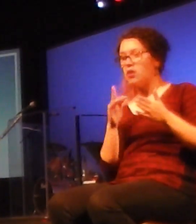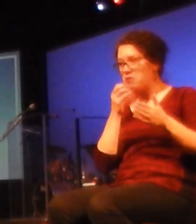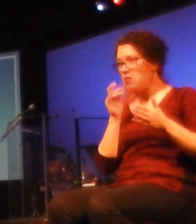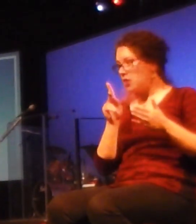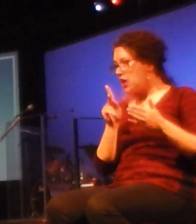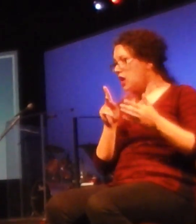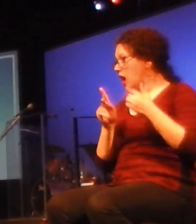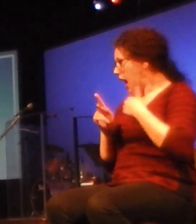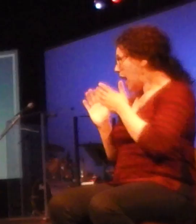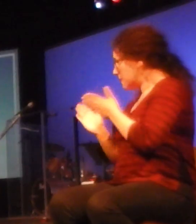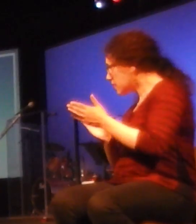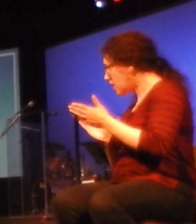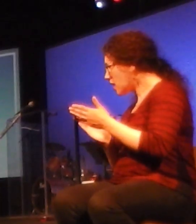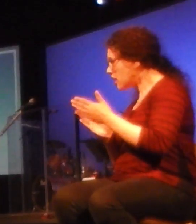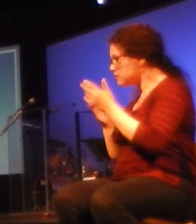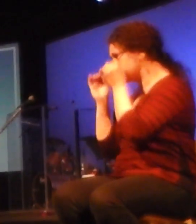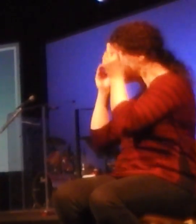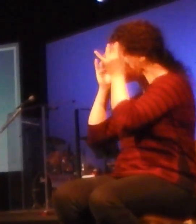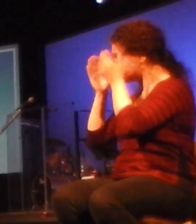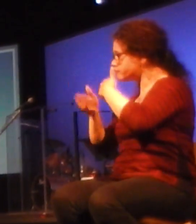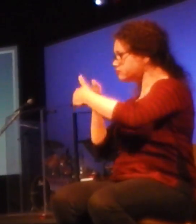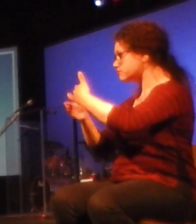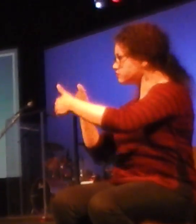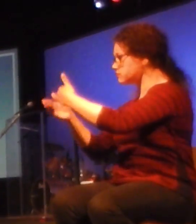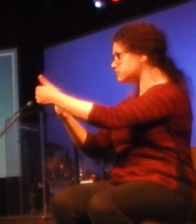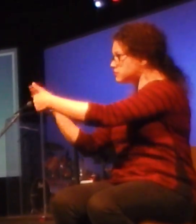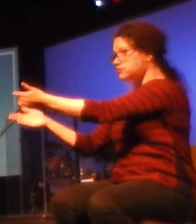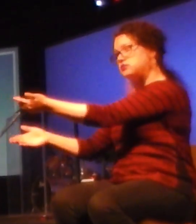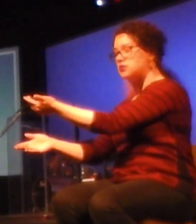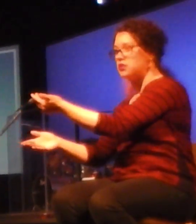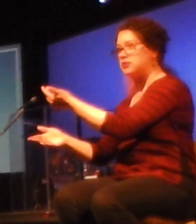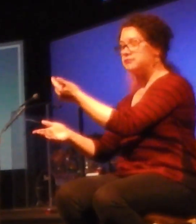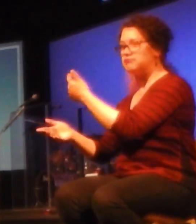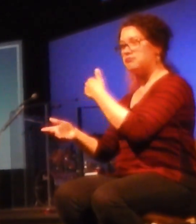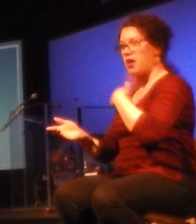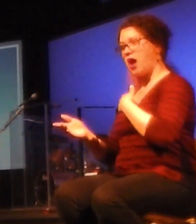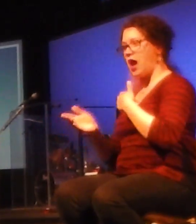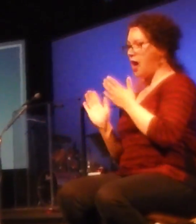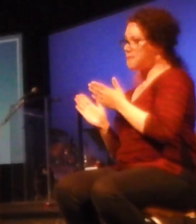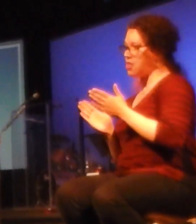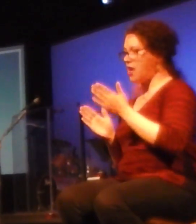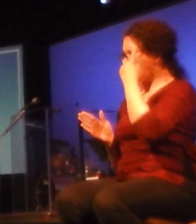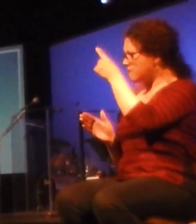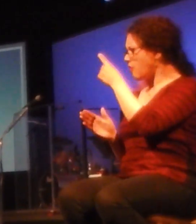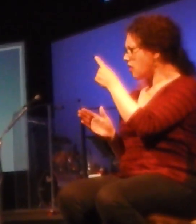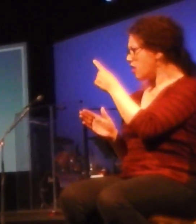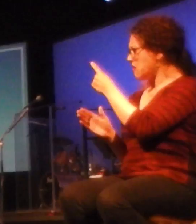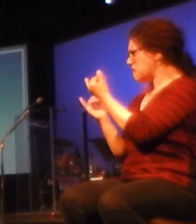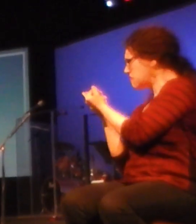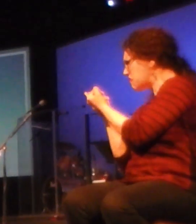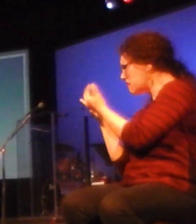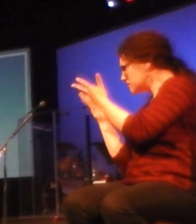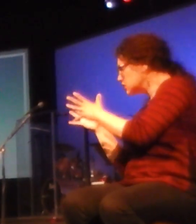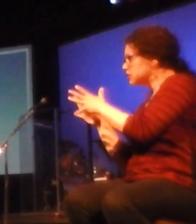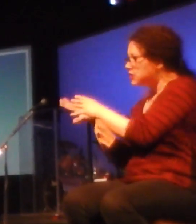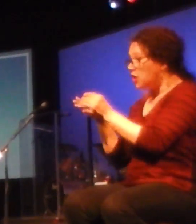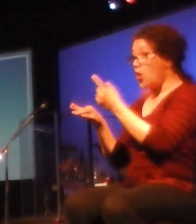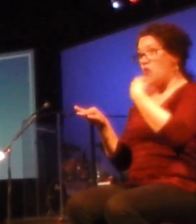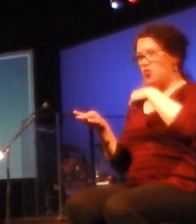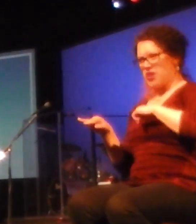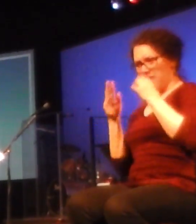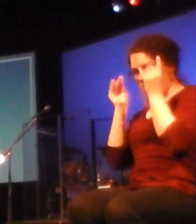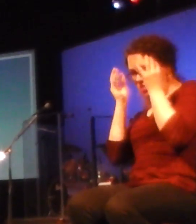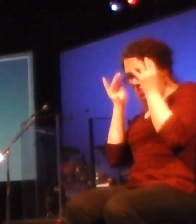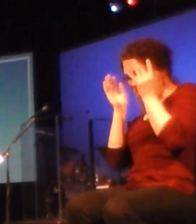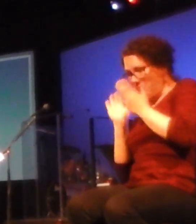going to do. Here are my plans. Here are the things, the steps that I need to take in order to get out of exile. And we start making the